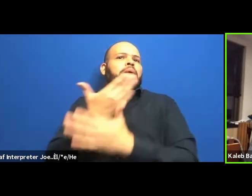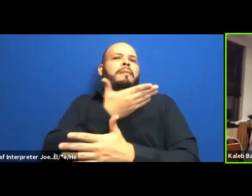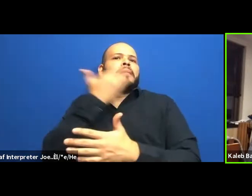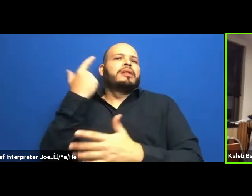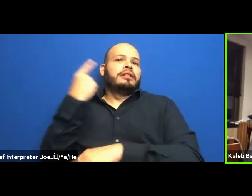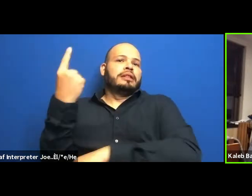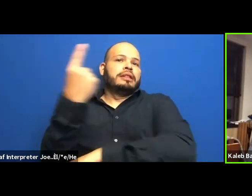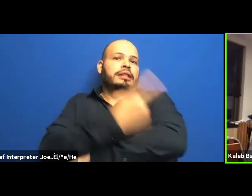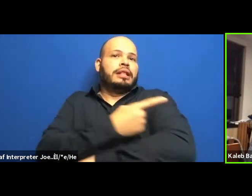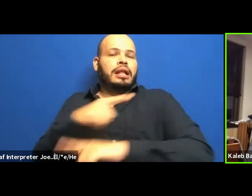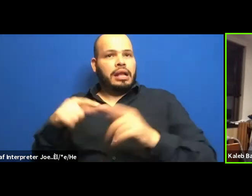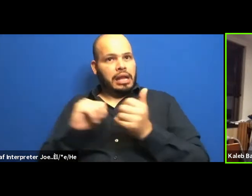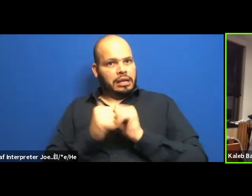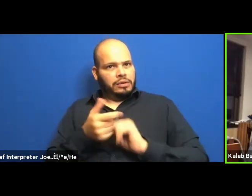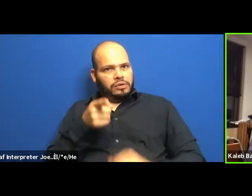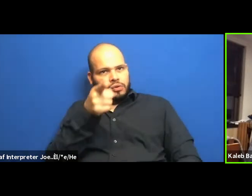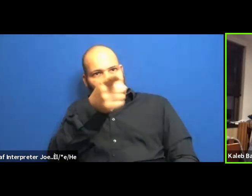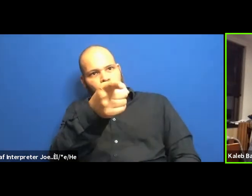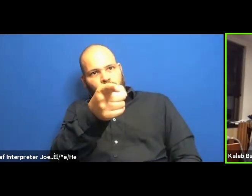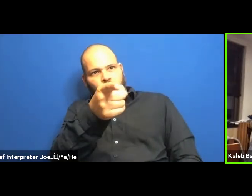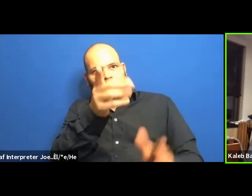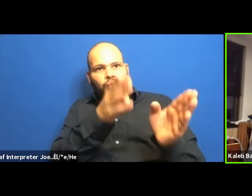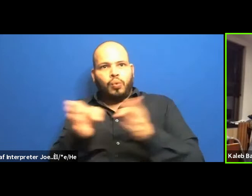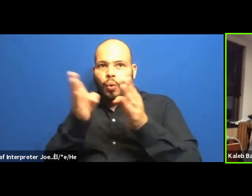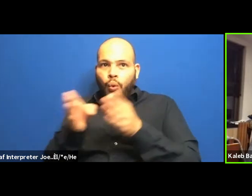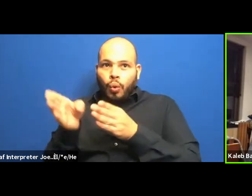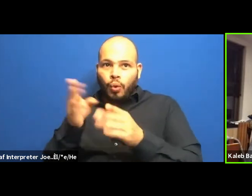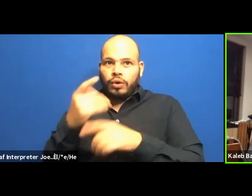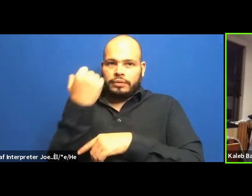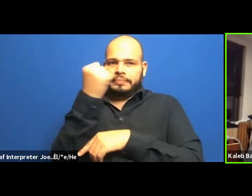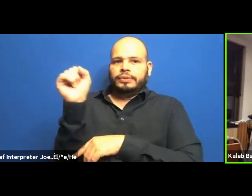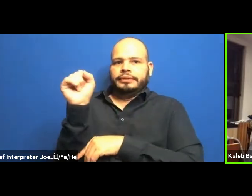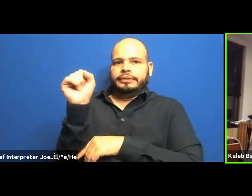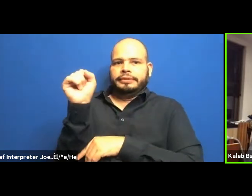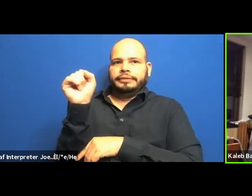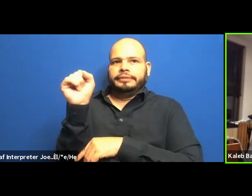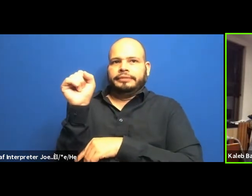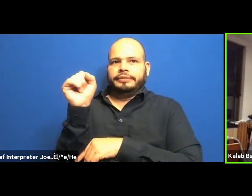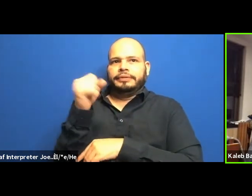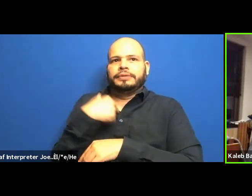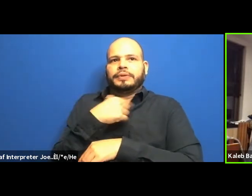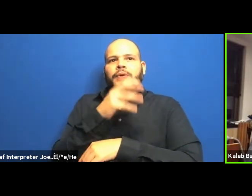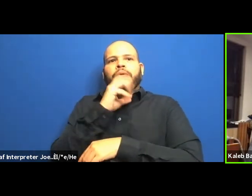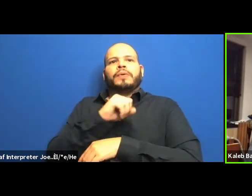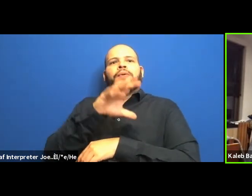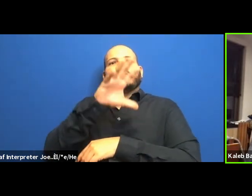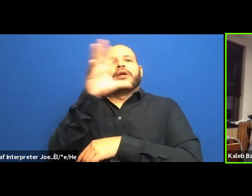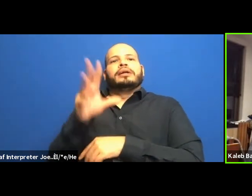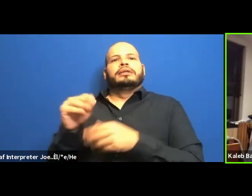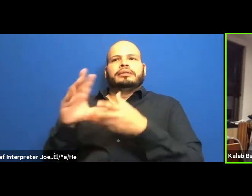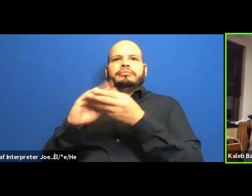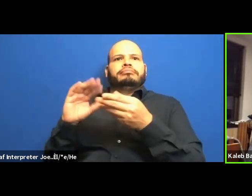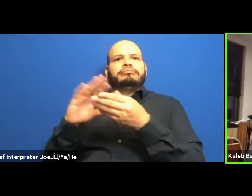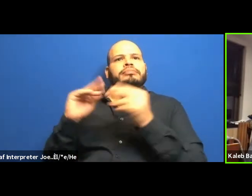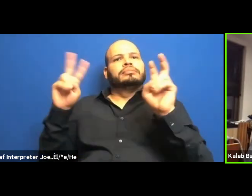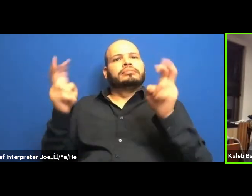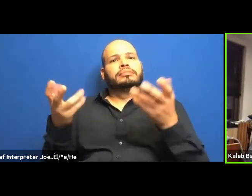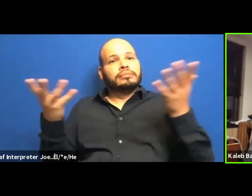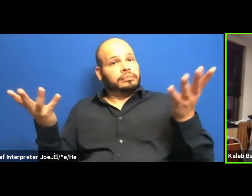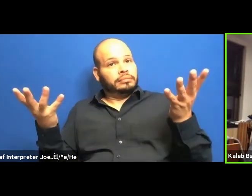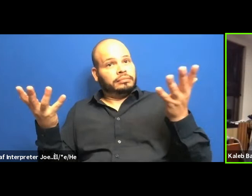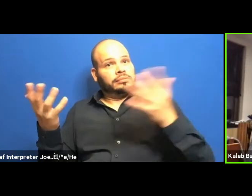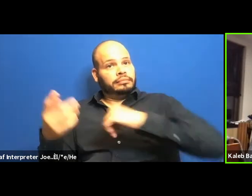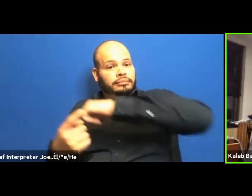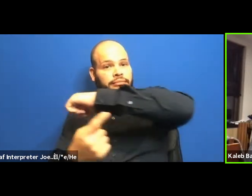you building your shield now? And look, you can look around. Some might already say that we're in a time